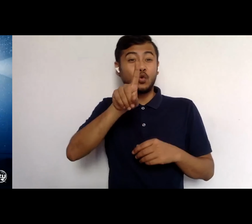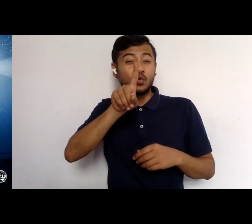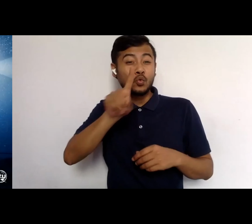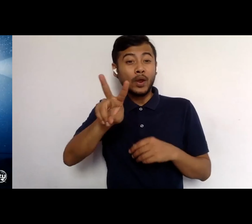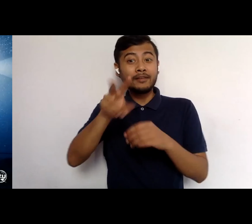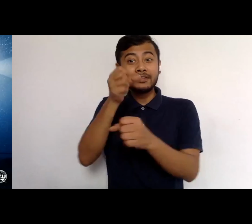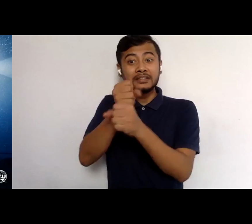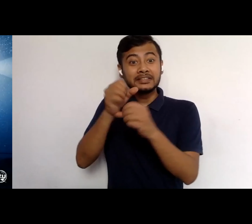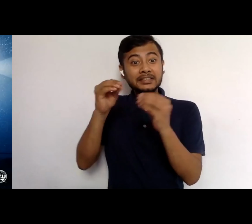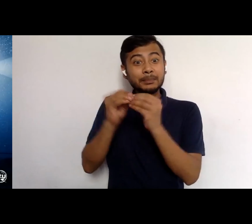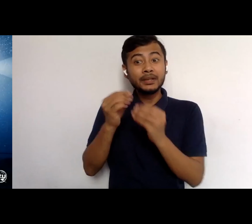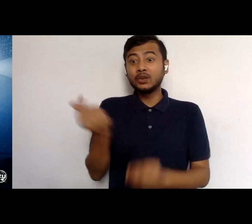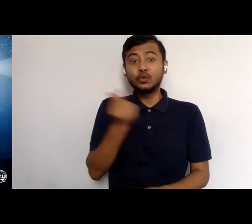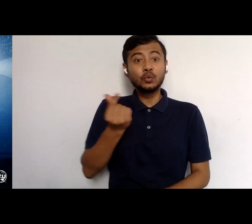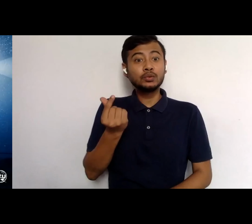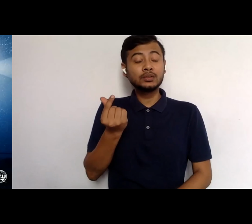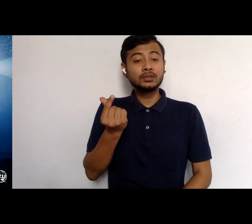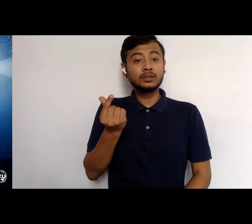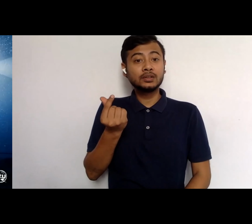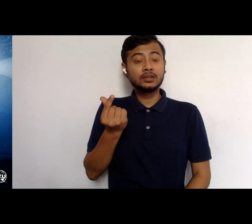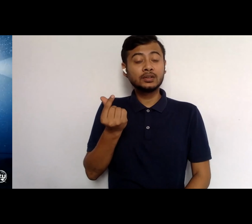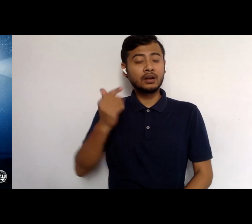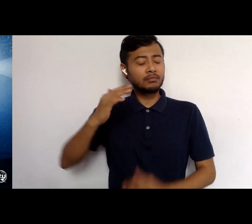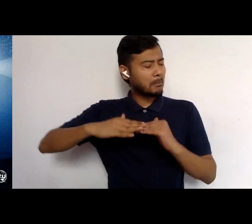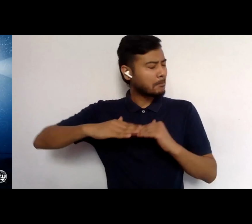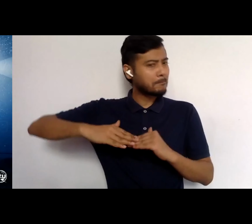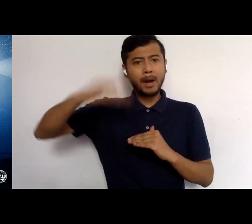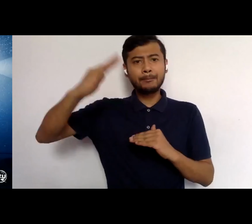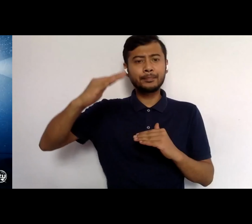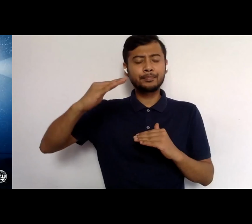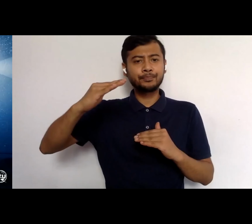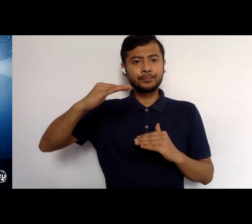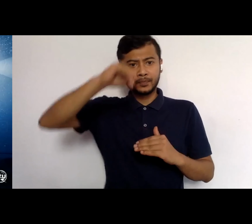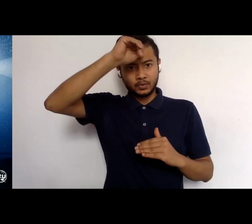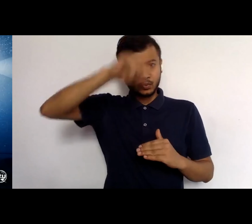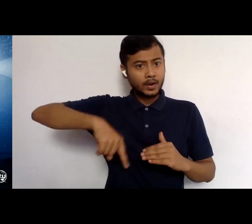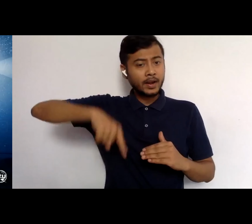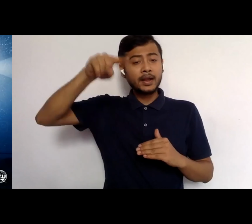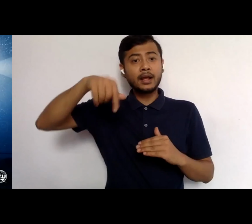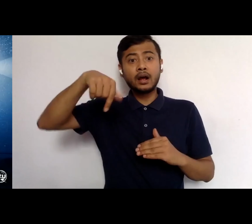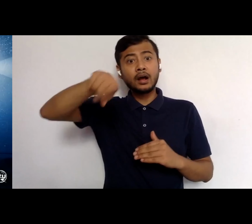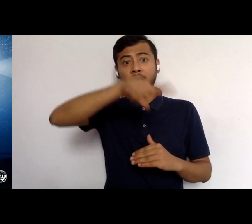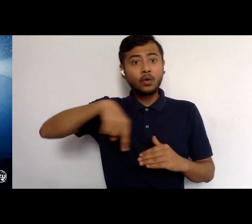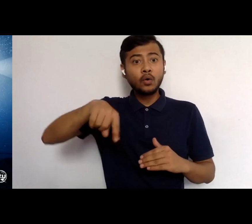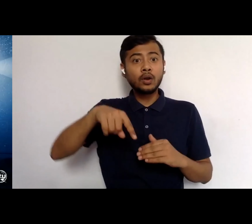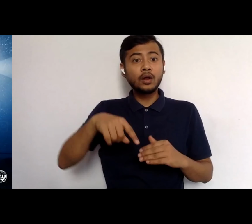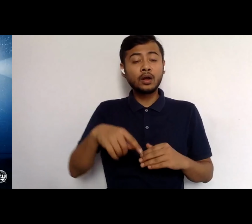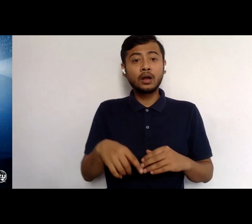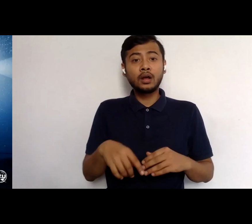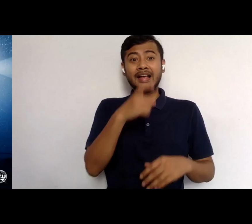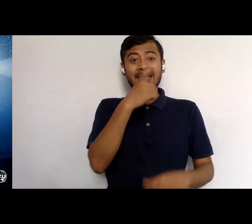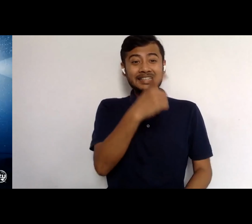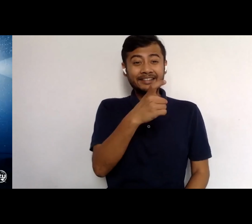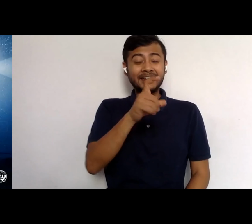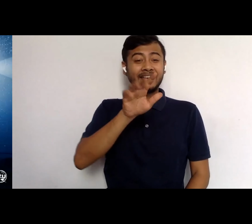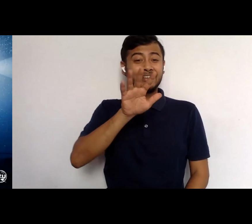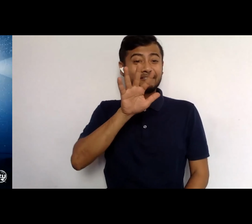services appears to be insatiable and with the country now having over 750 million broadband connections.